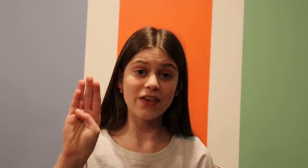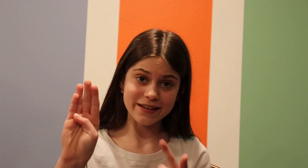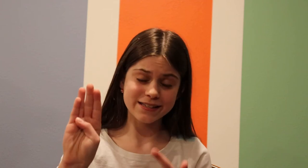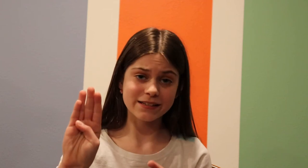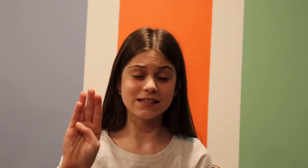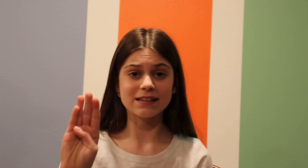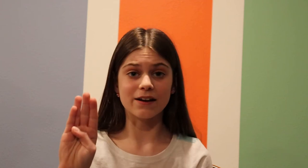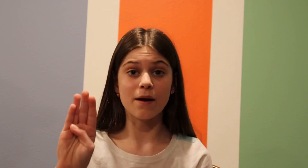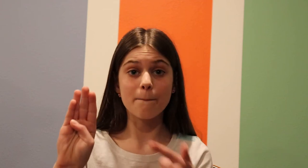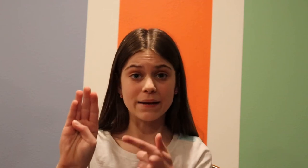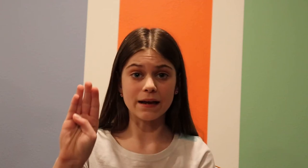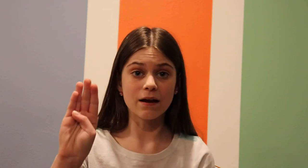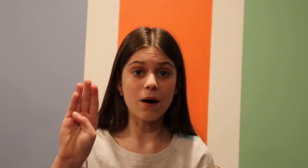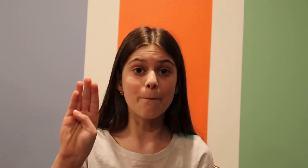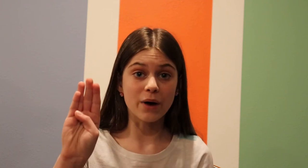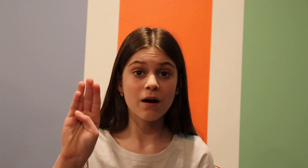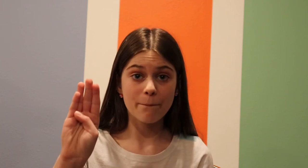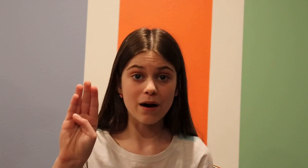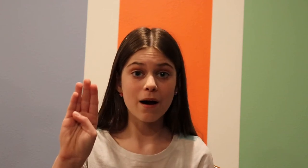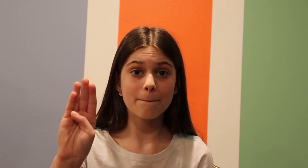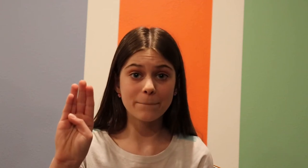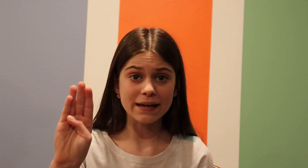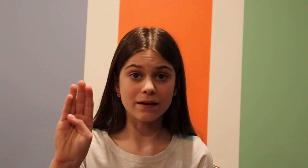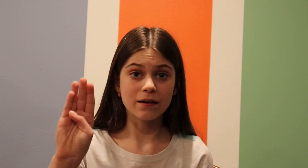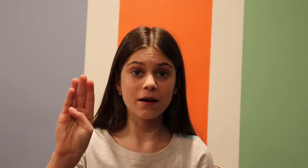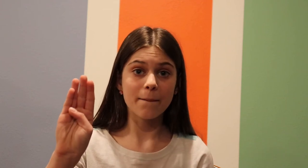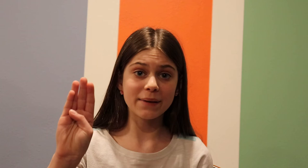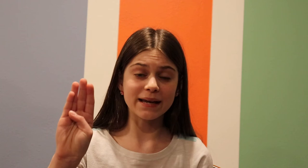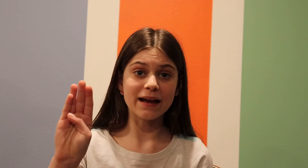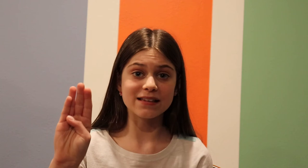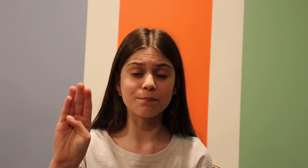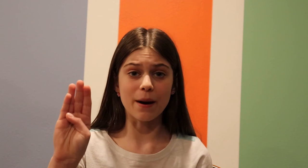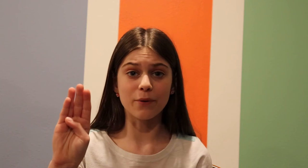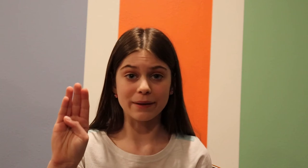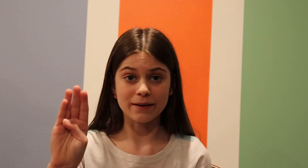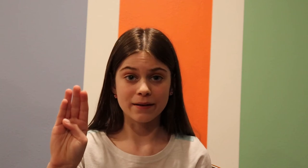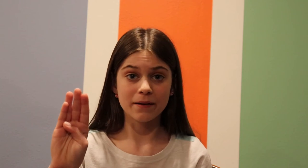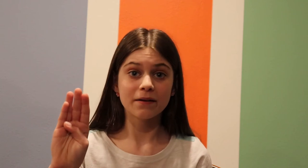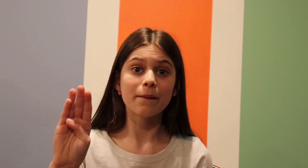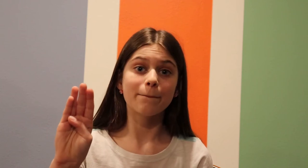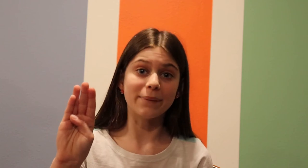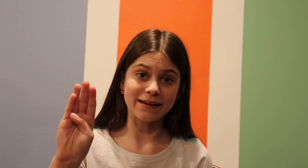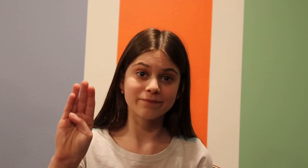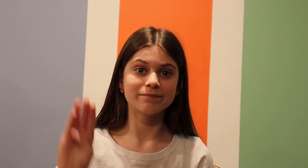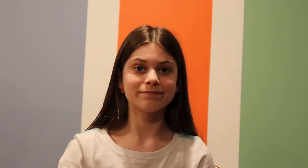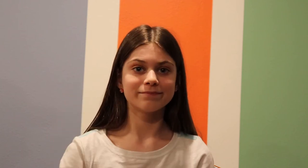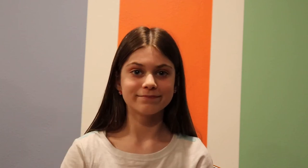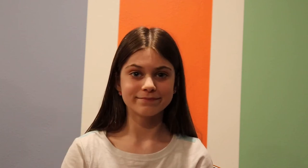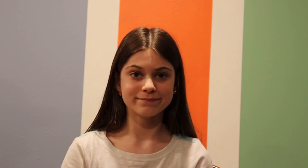This is the letter B. B, B, B. B as in bumblebee. B.